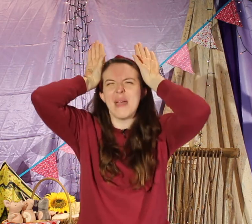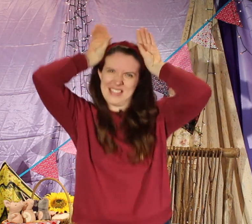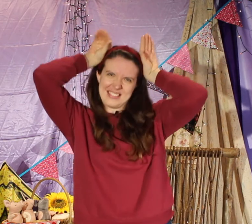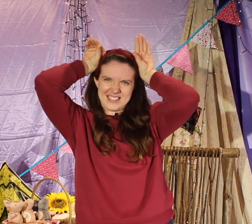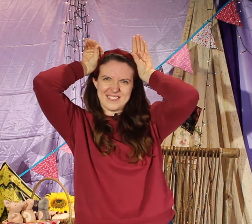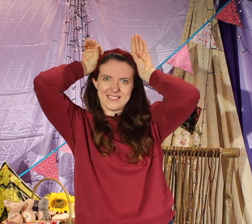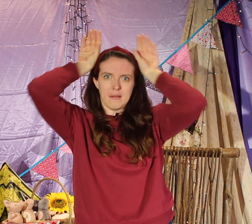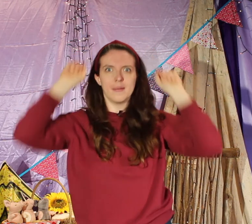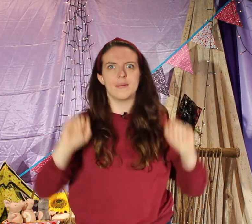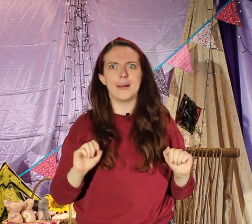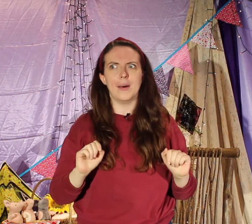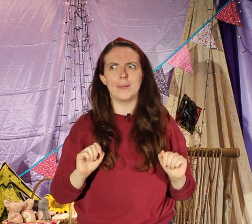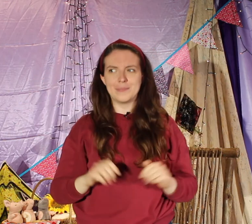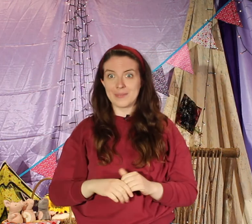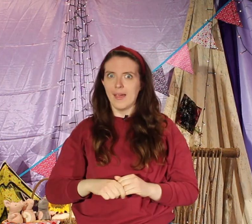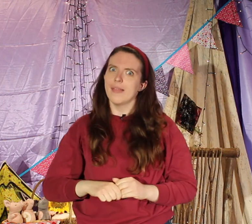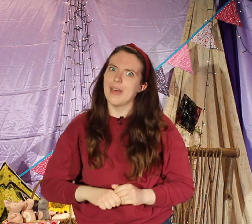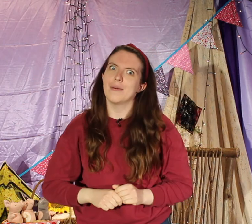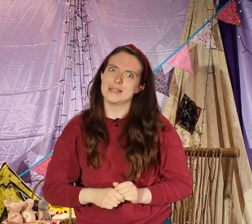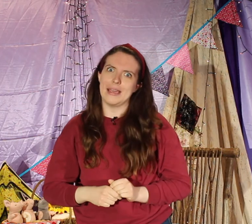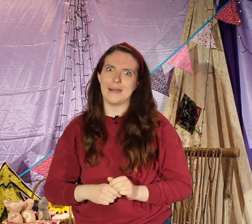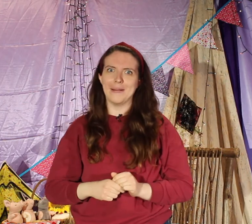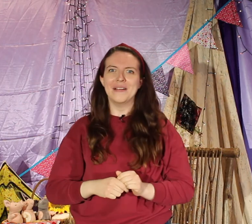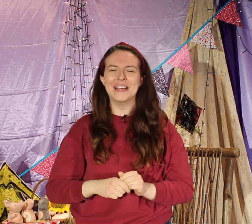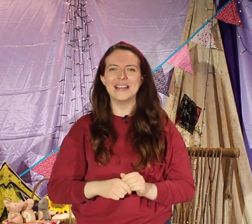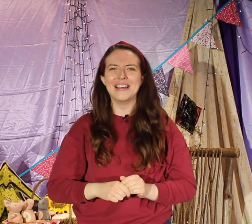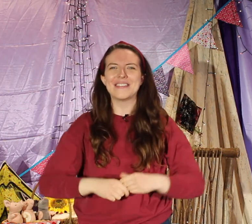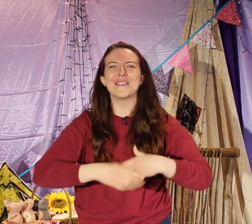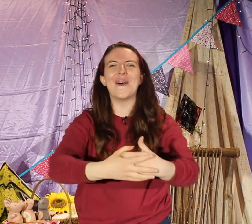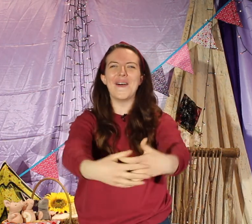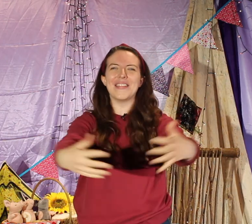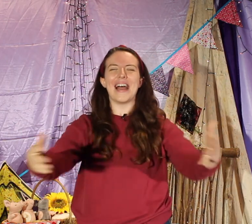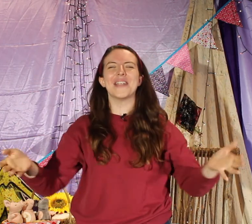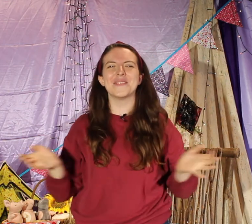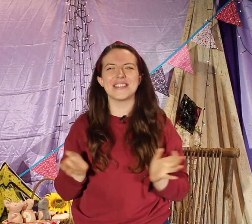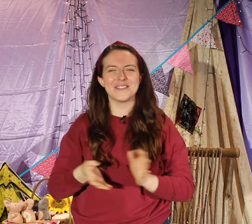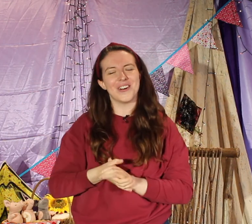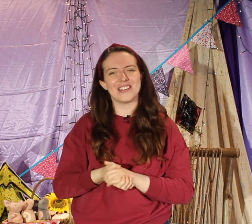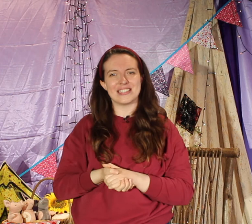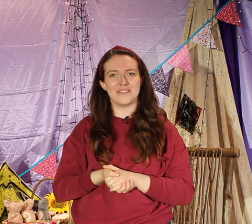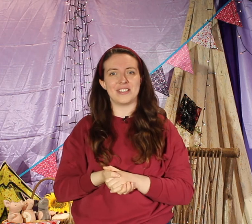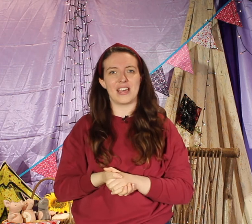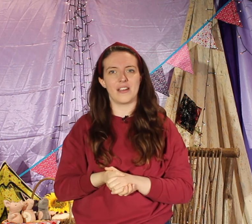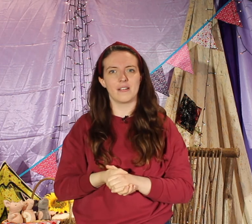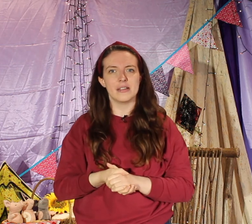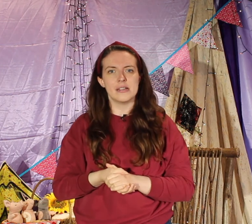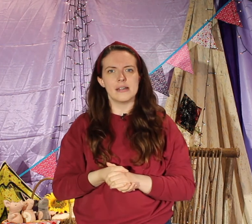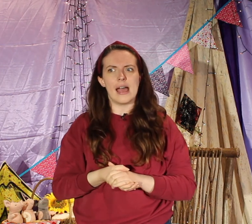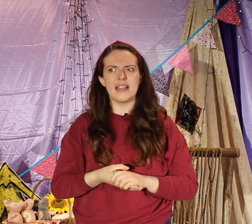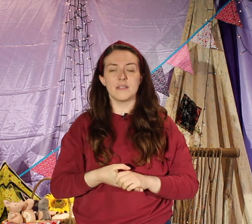best. Oh, that was Hare. So all the animals in the forest lived together and they